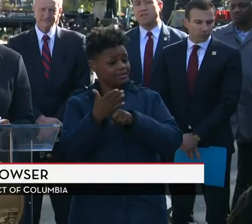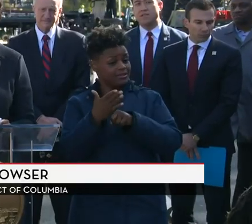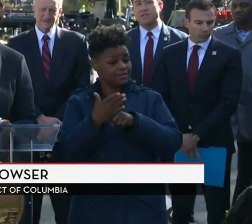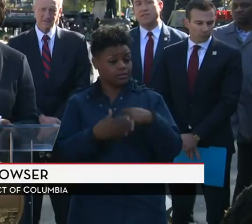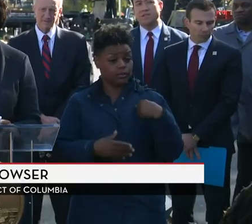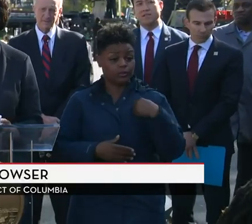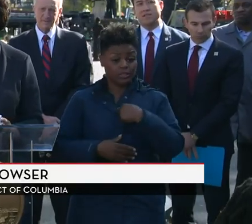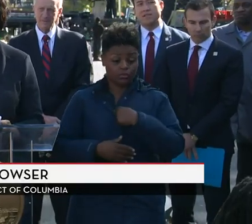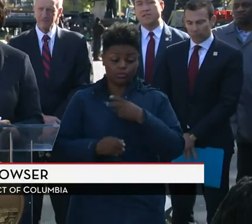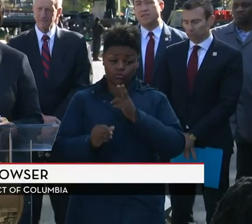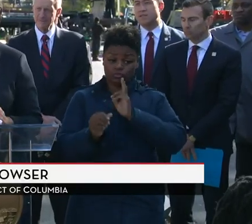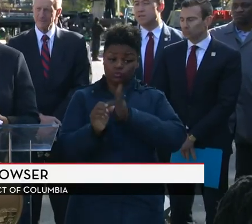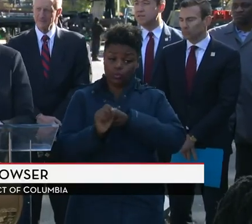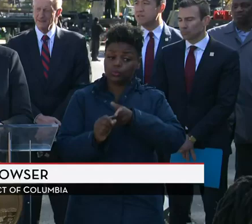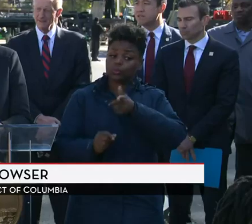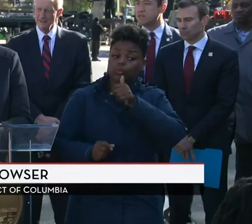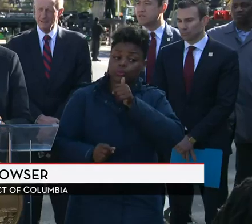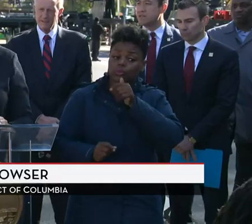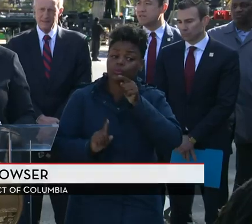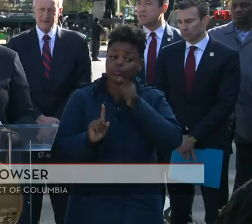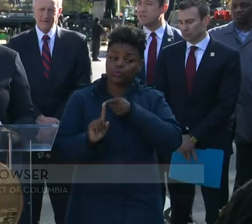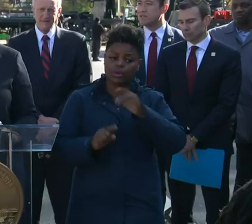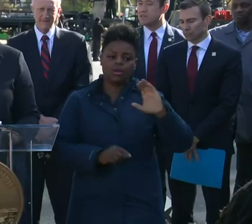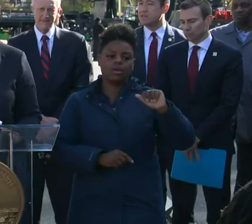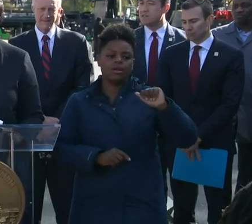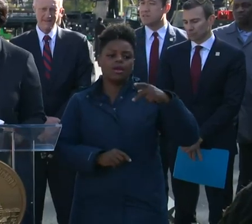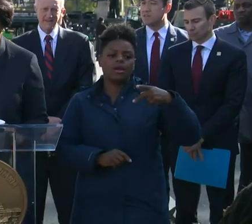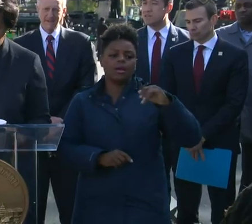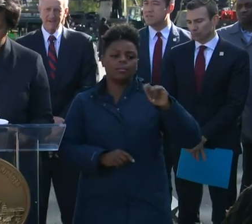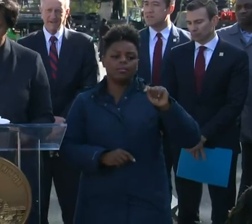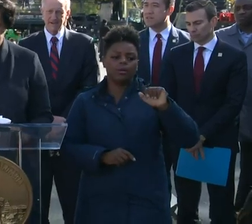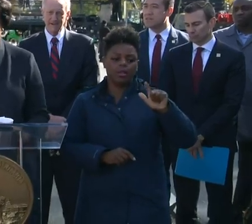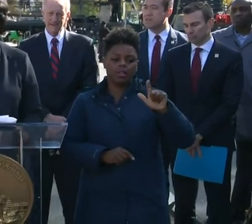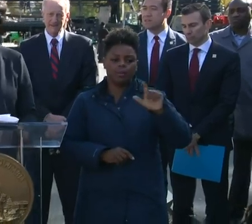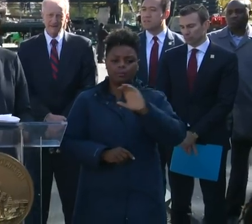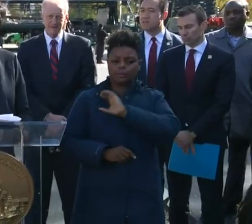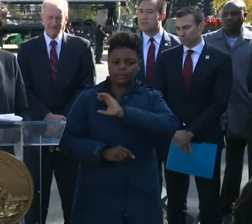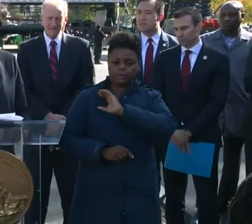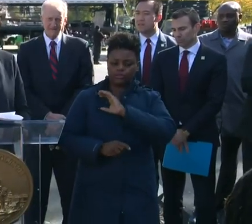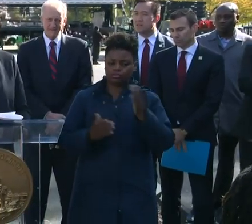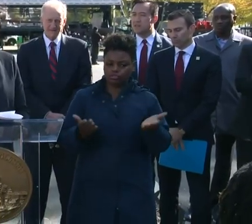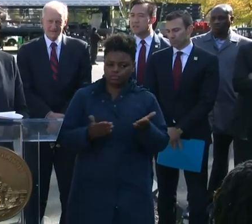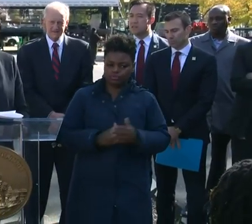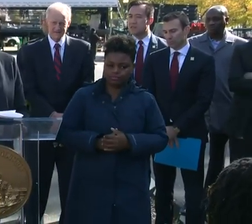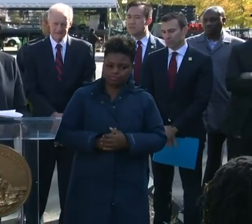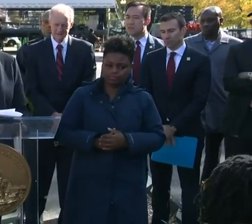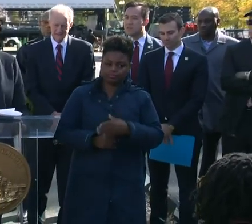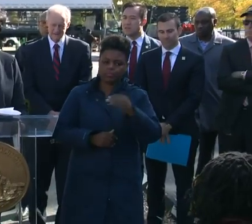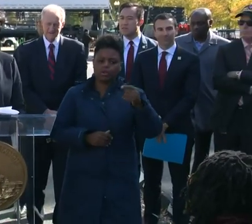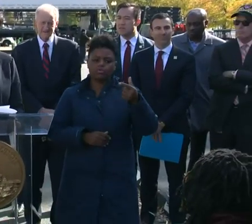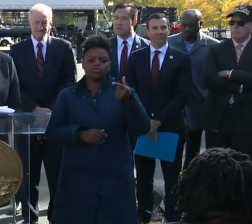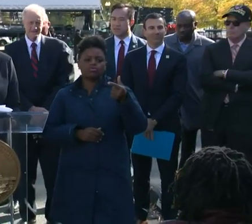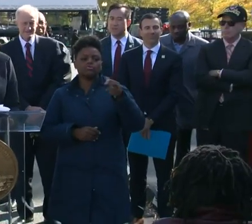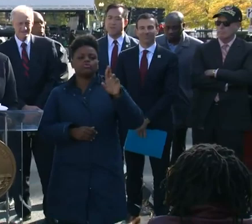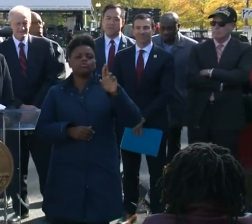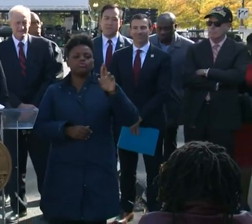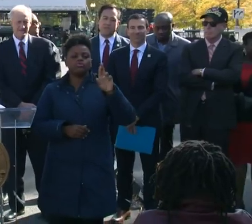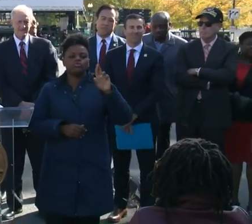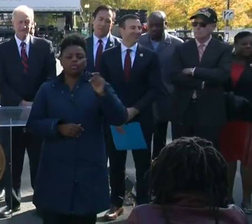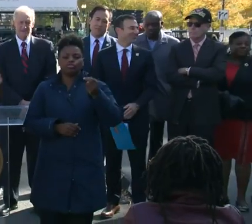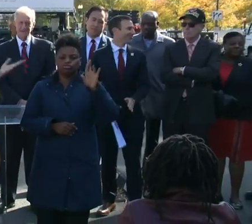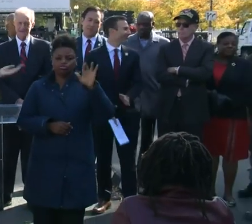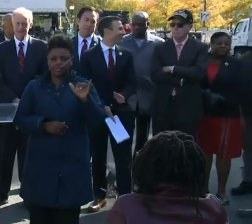representatives of the Capitol Police, and we are joined by Gregory McCarthy, who is the Senior Vice President